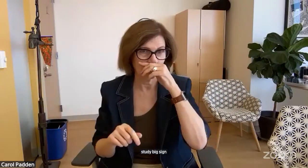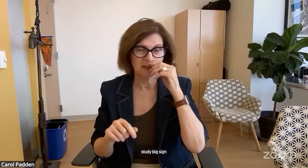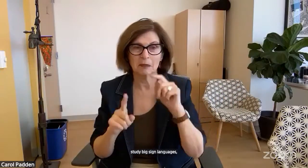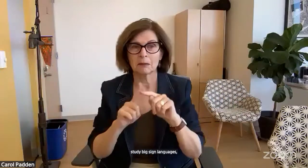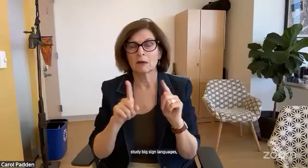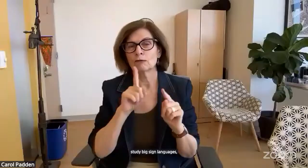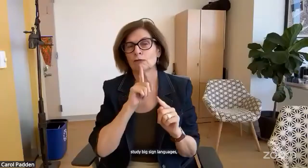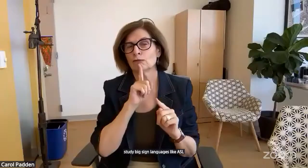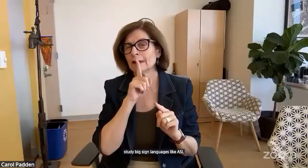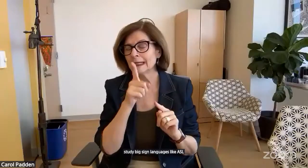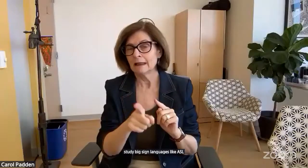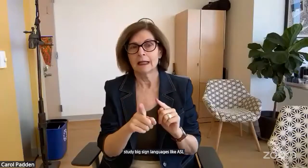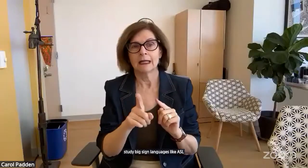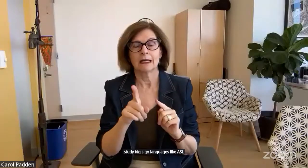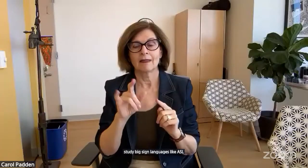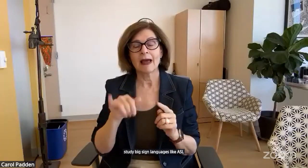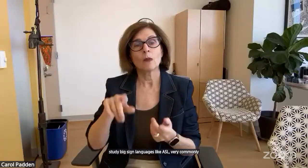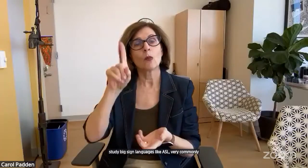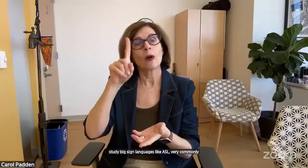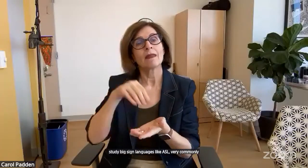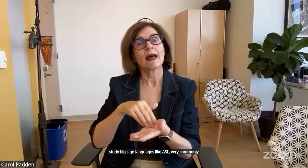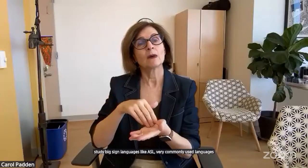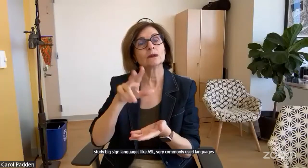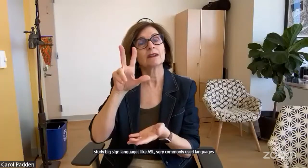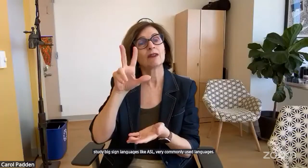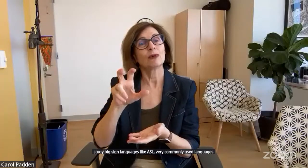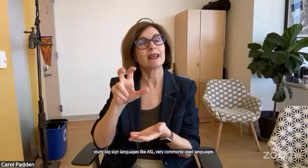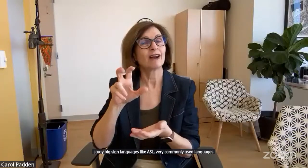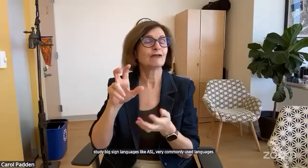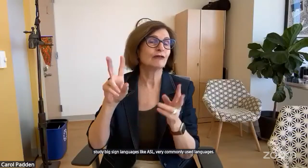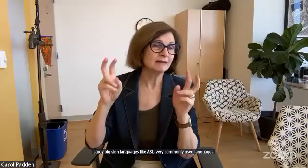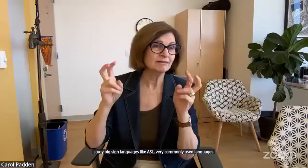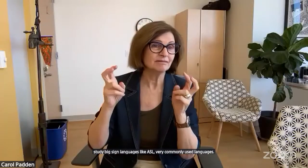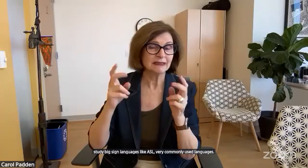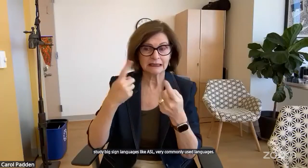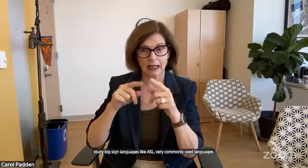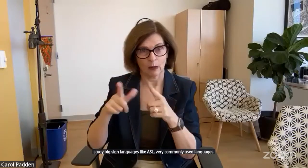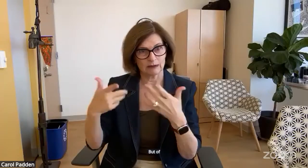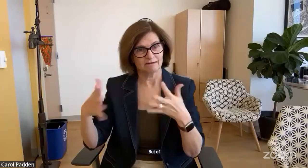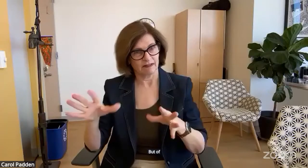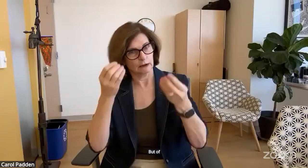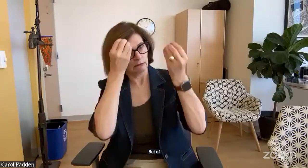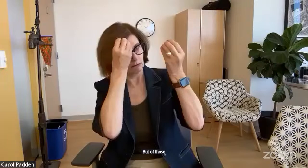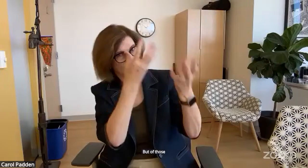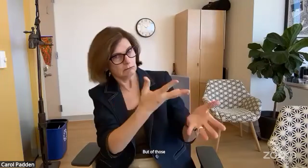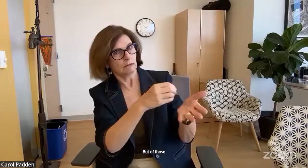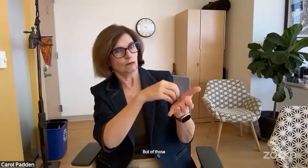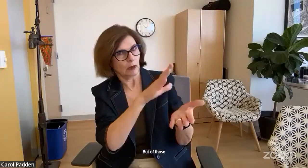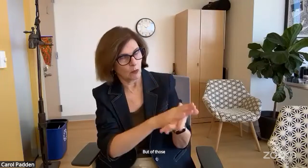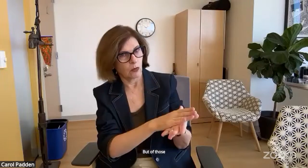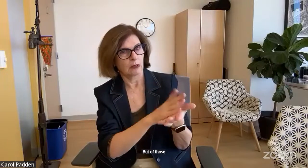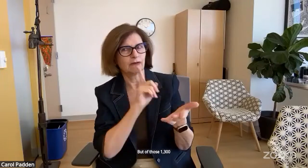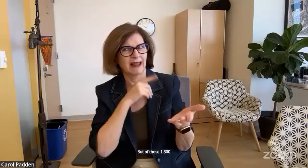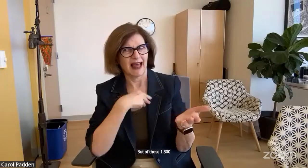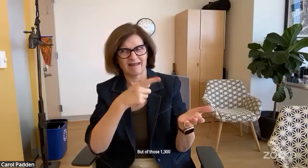ASL, very commonly used languages. But of those 1,300 sign languages that have